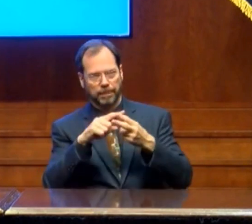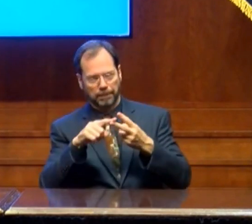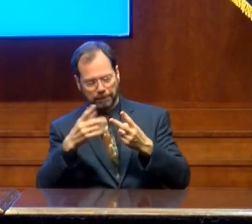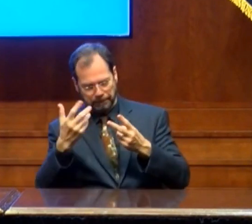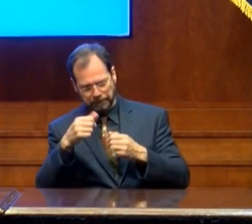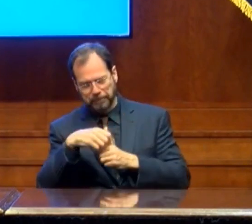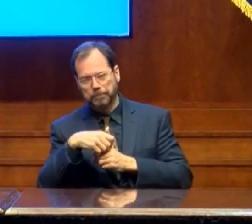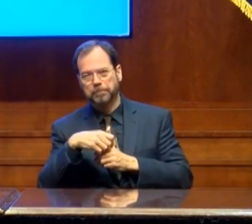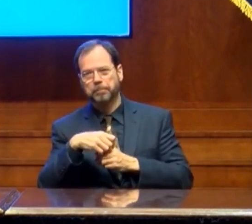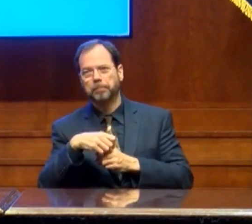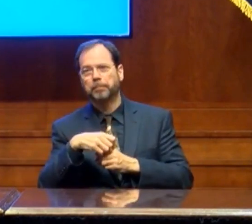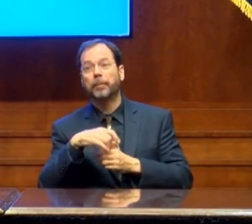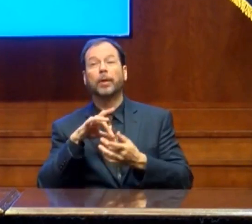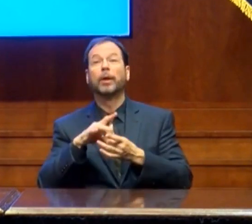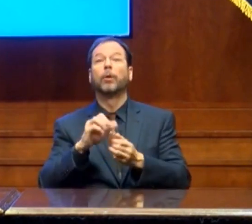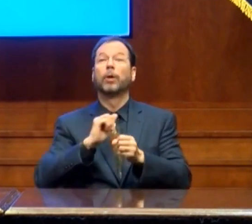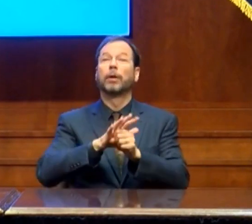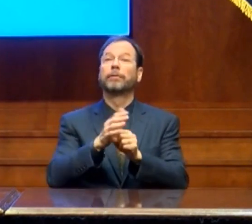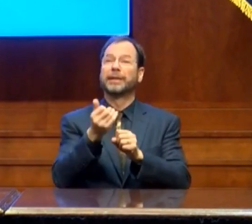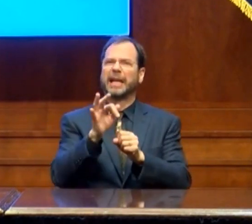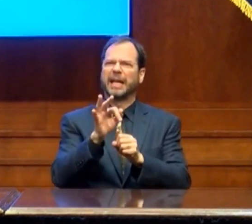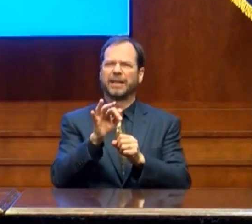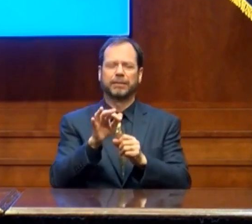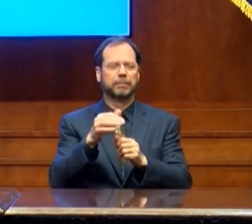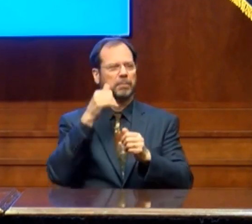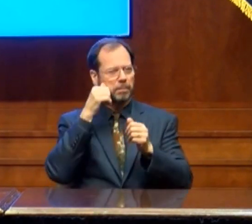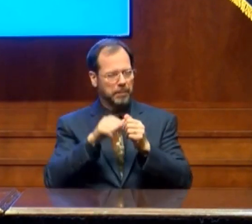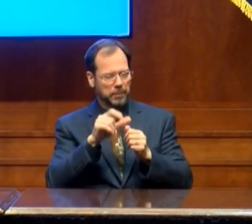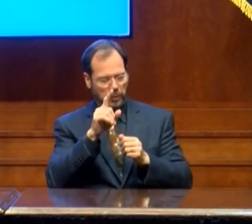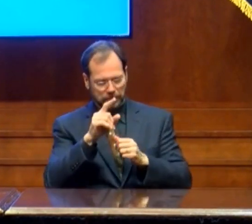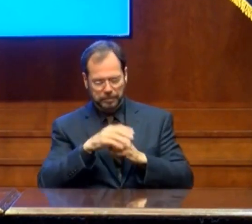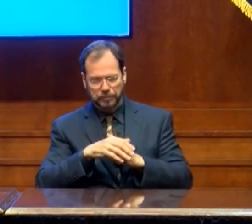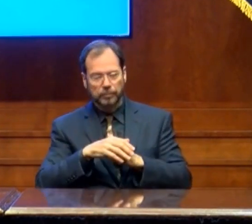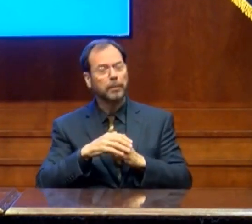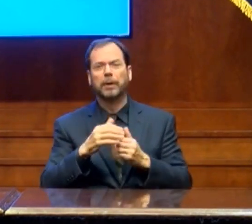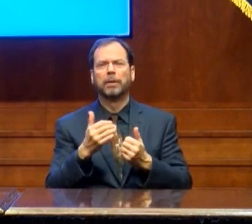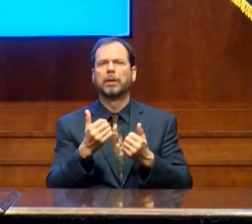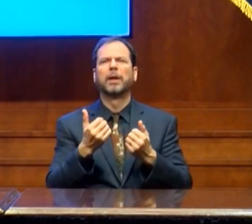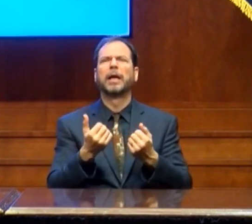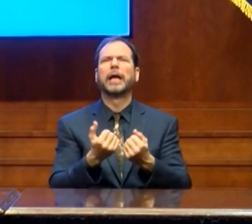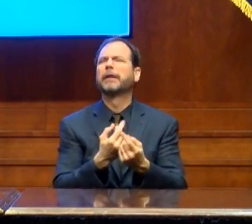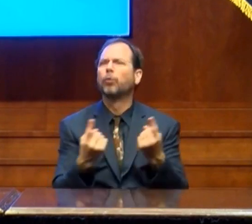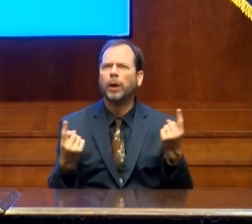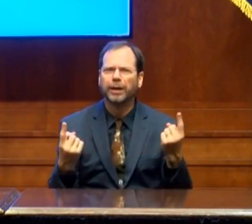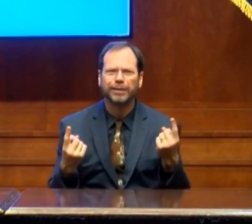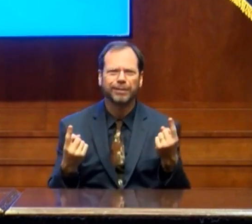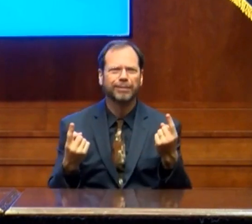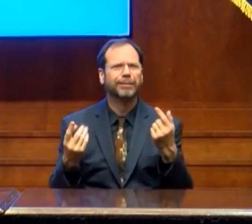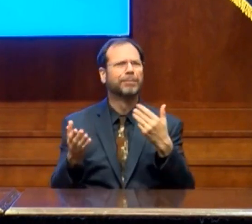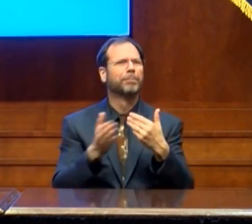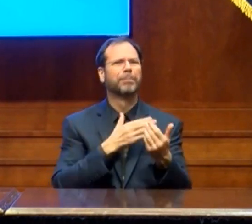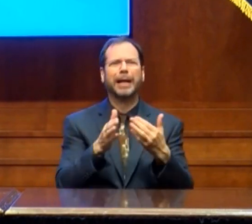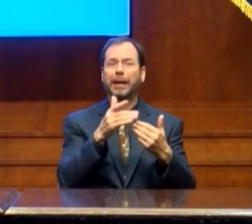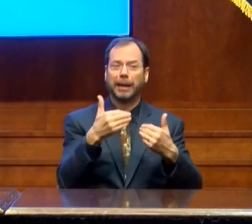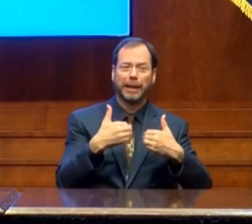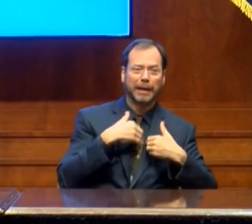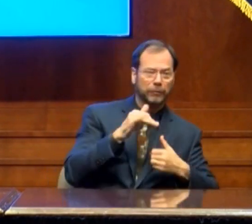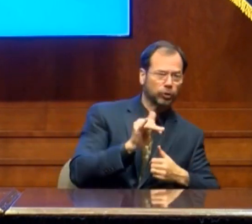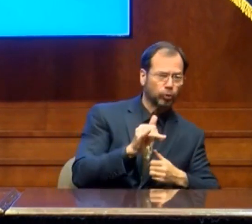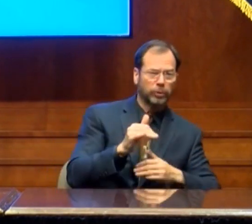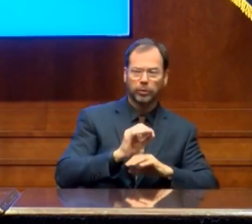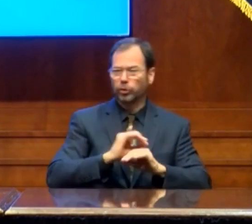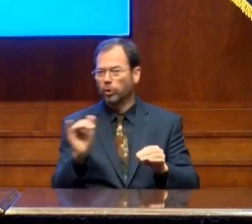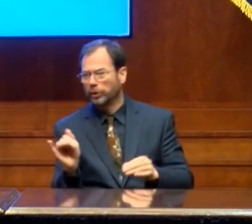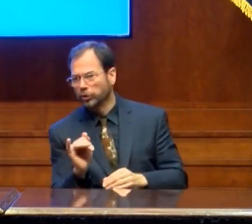Two things. One is, as it concerns COVID-19, remember this. Everybody, regardless of their health